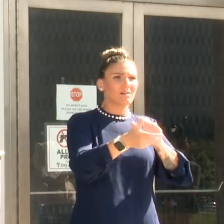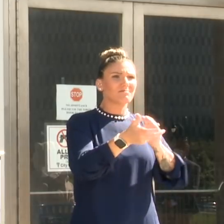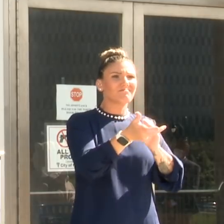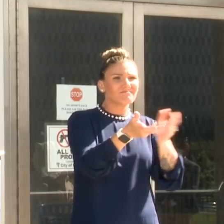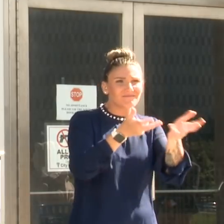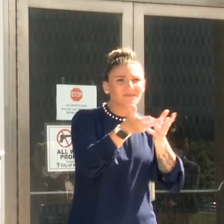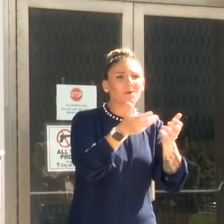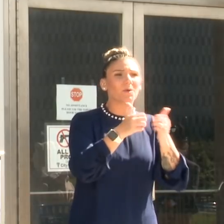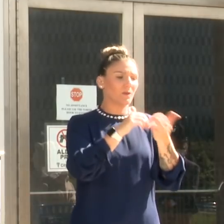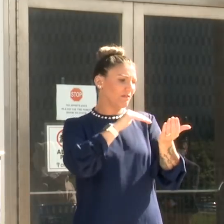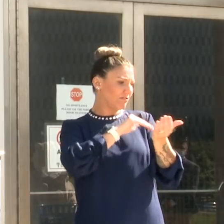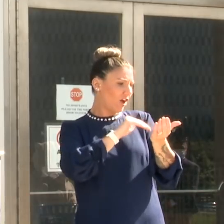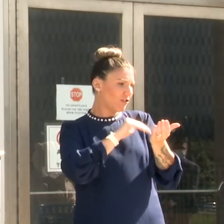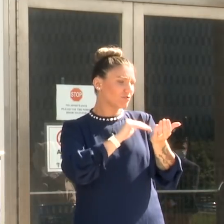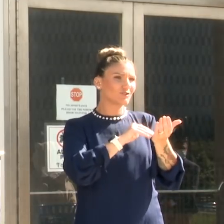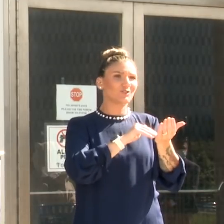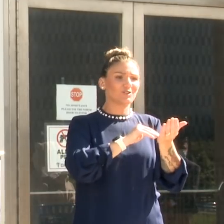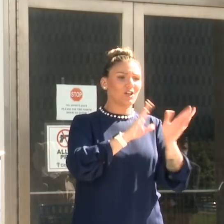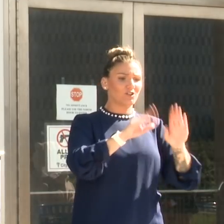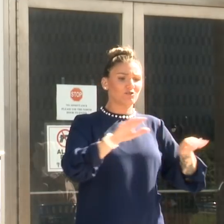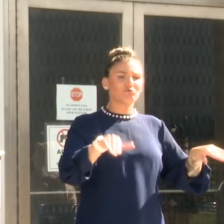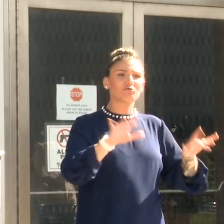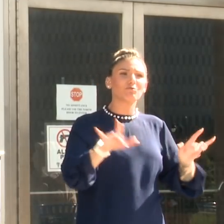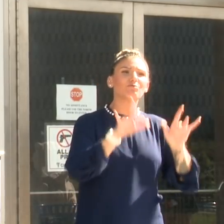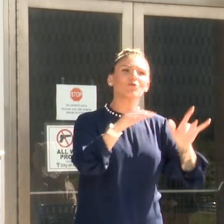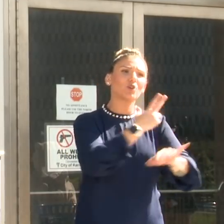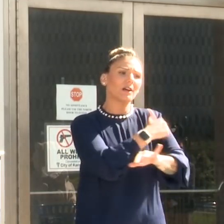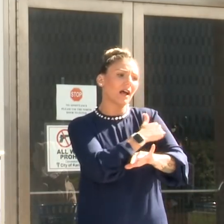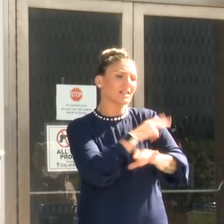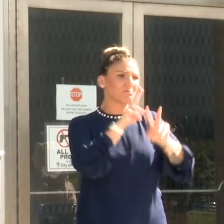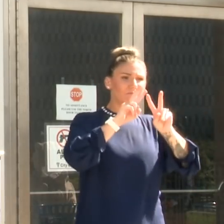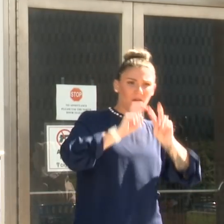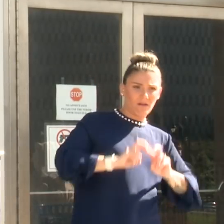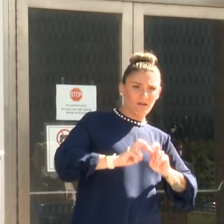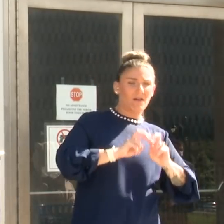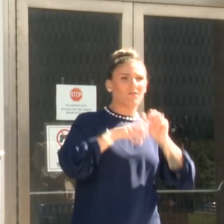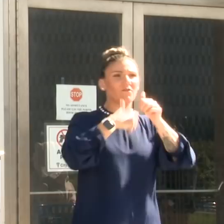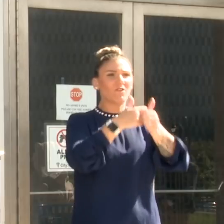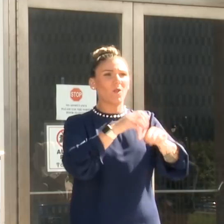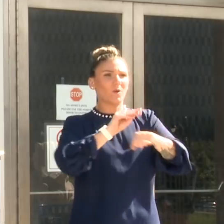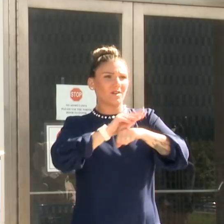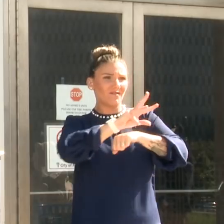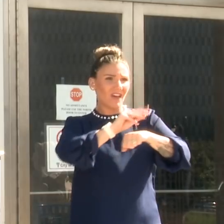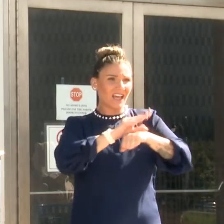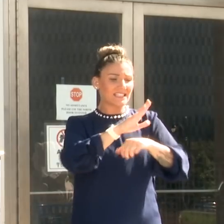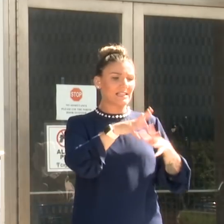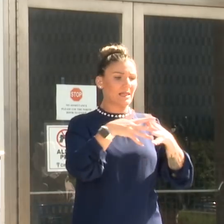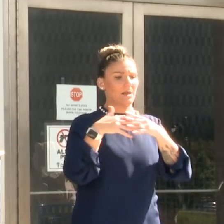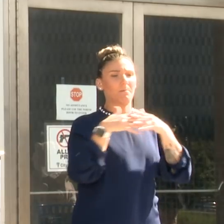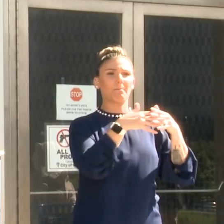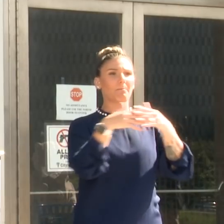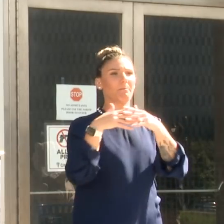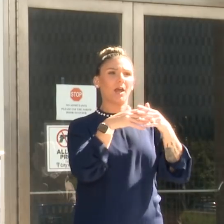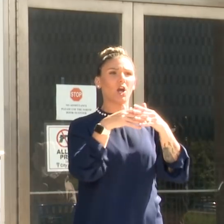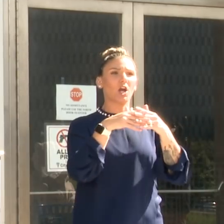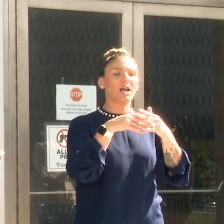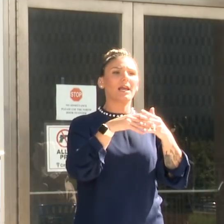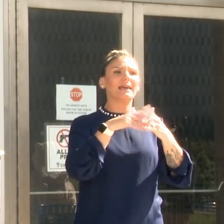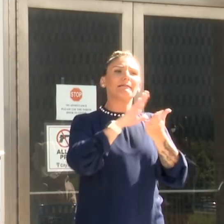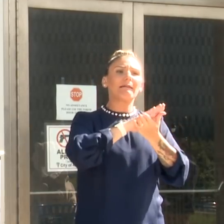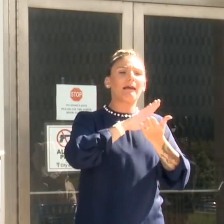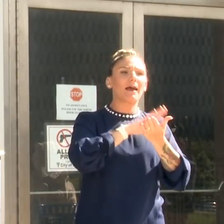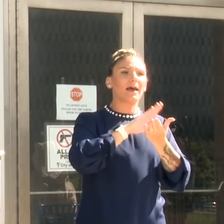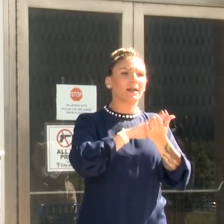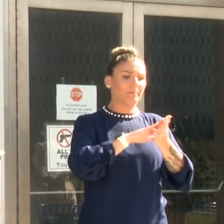of doctors at Children's Mercy Hospital as we're looking at and following the advice here. The American Academy of Pediatrics